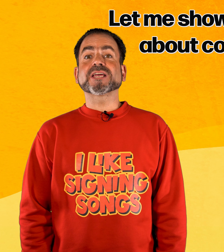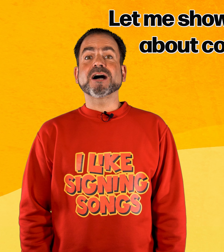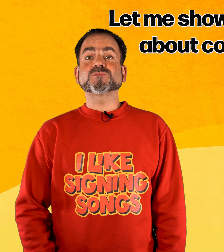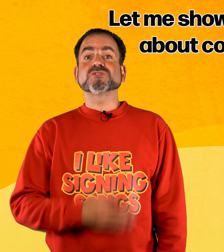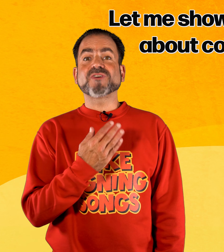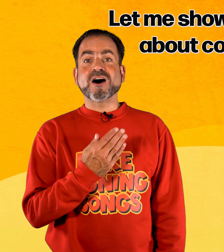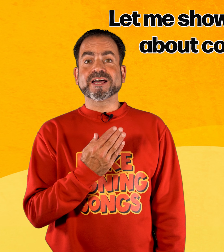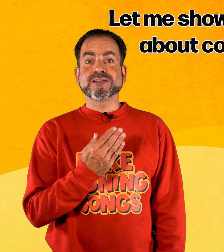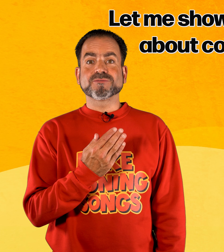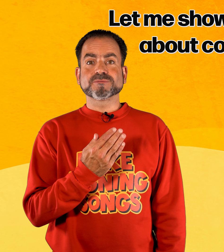counting up to five.